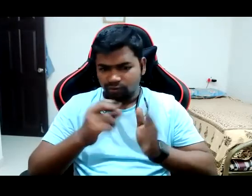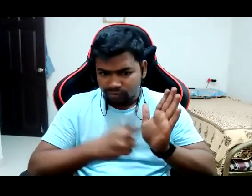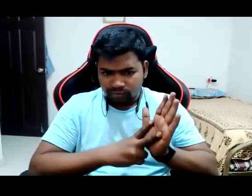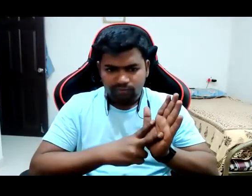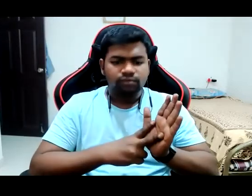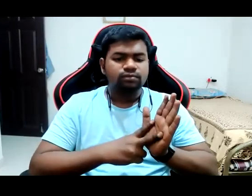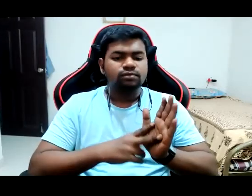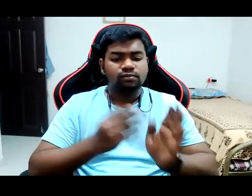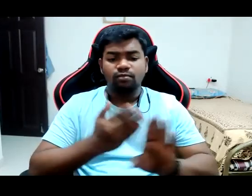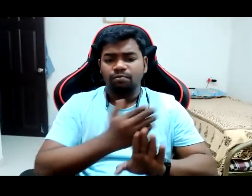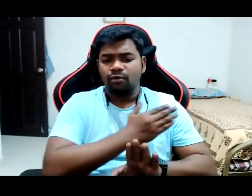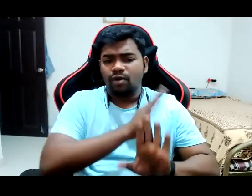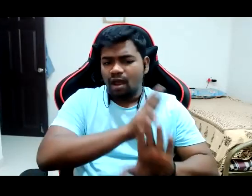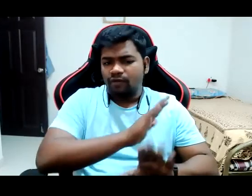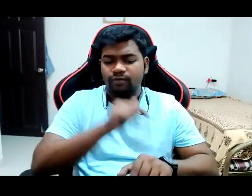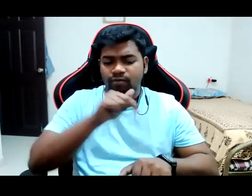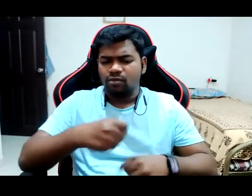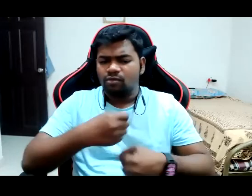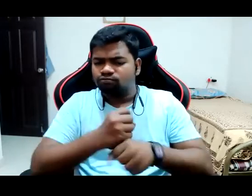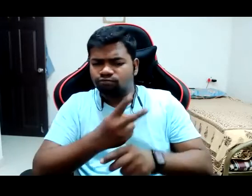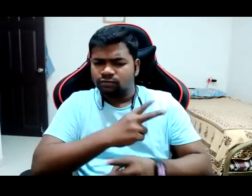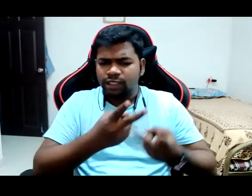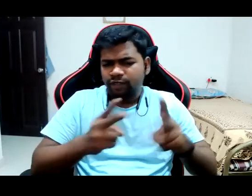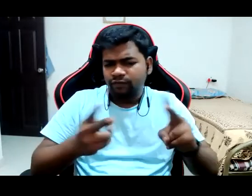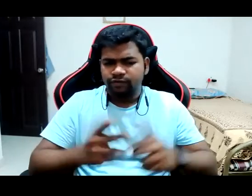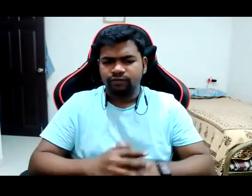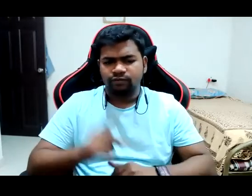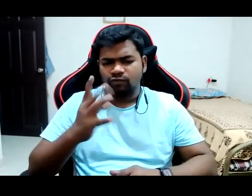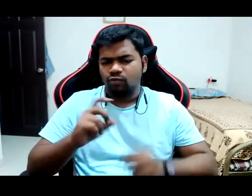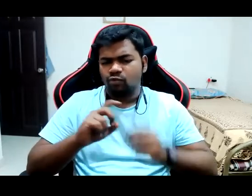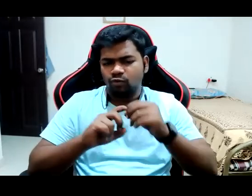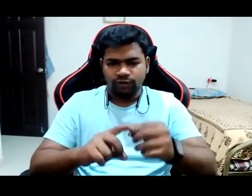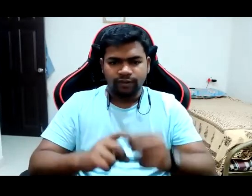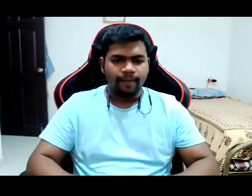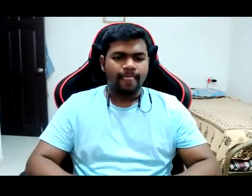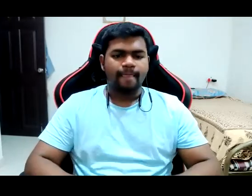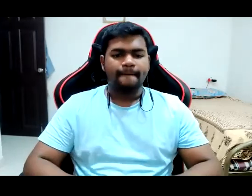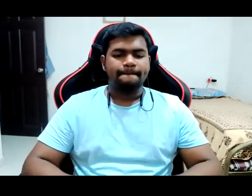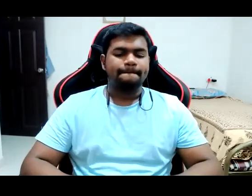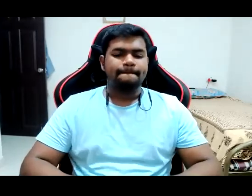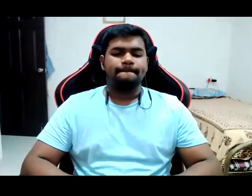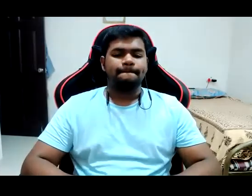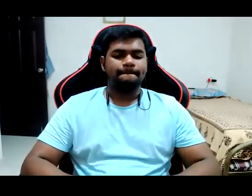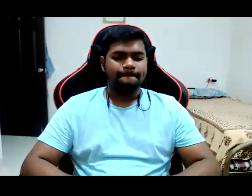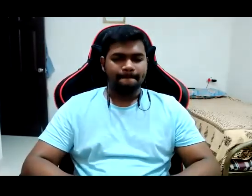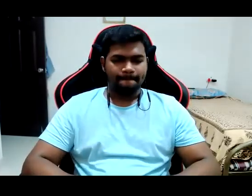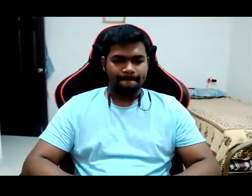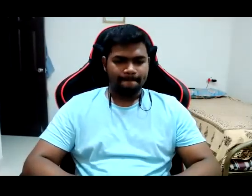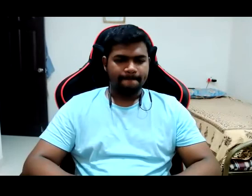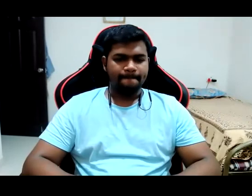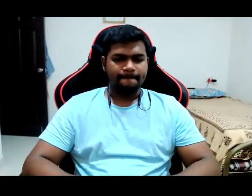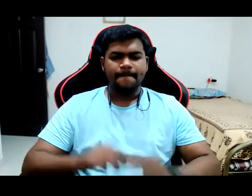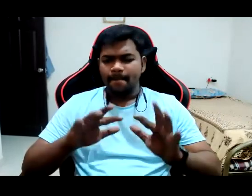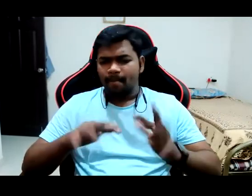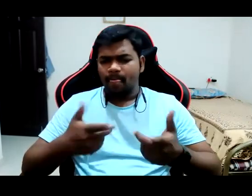had already before the hackathon. So, one more question. And like, how free are